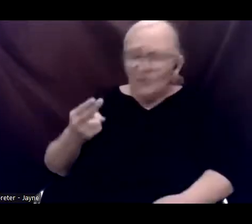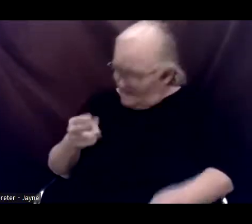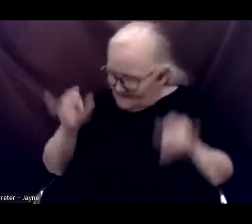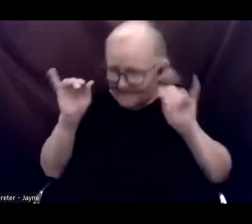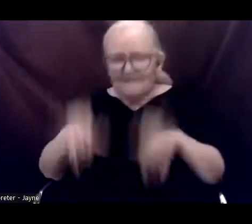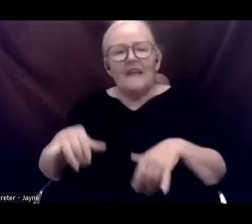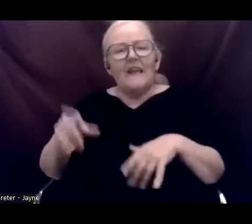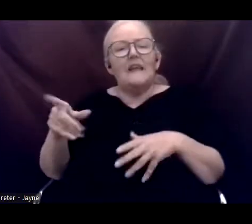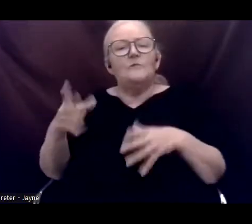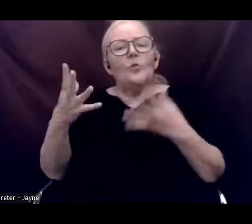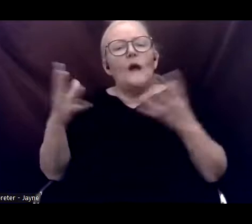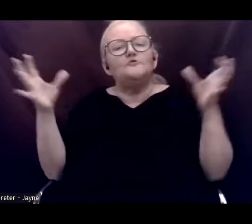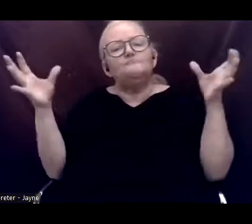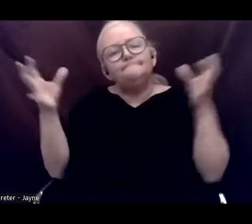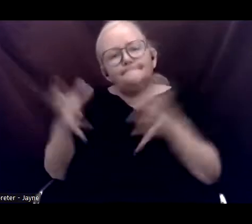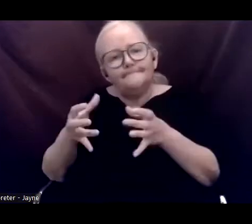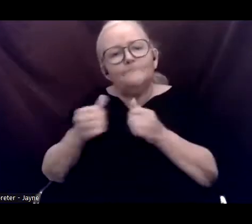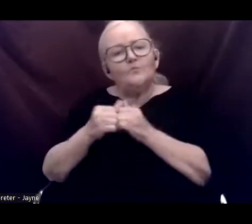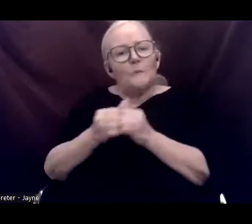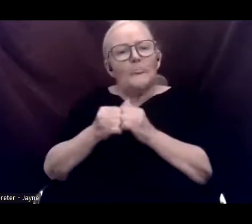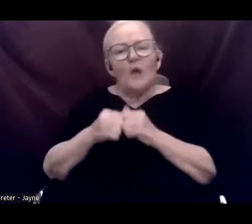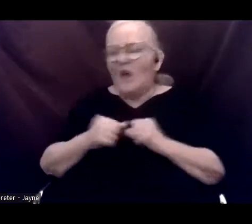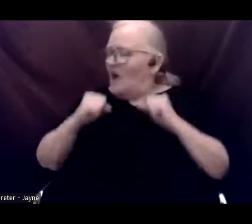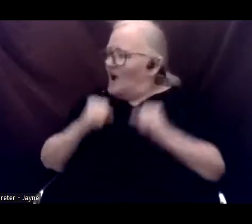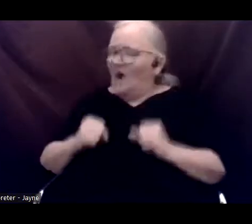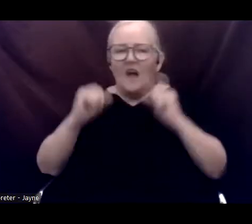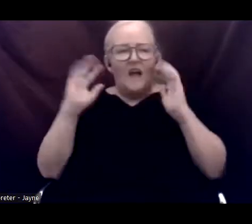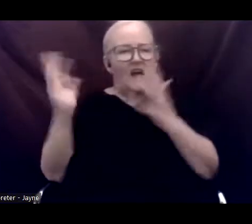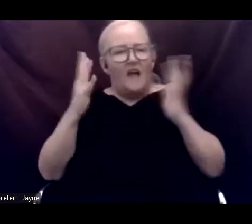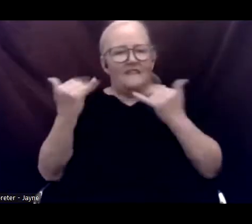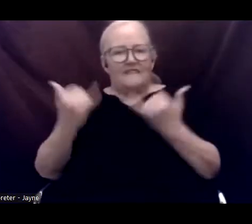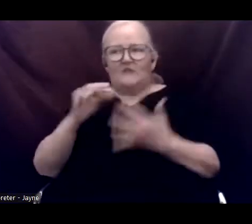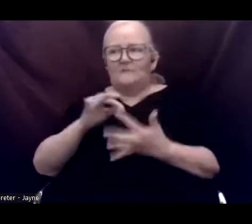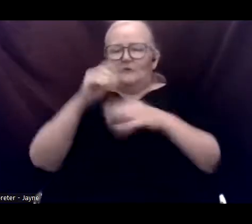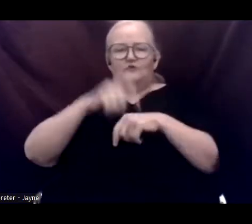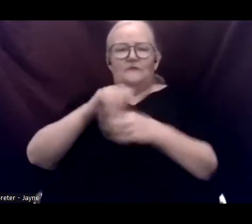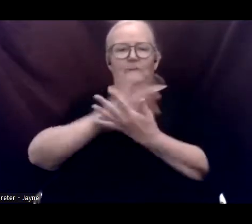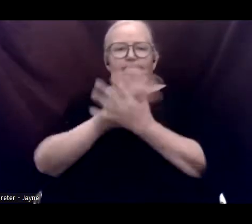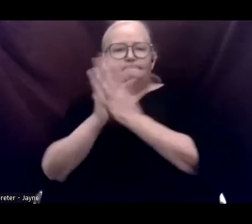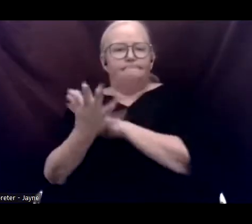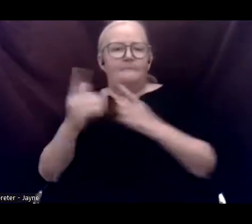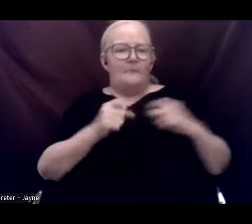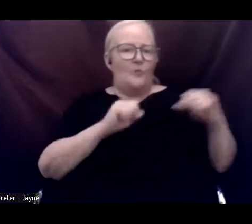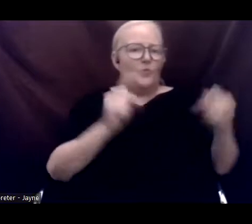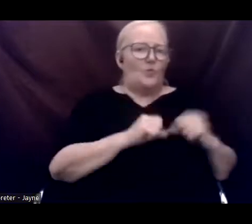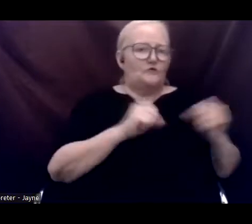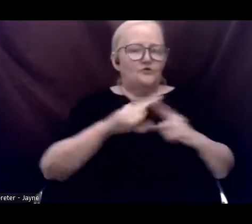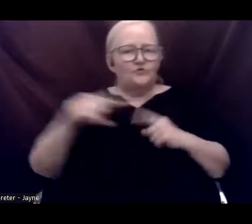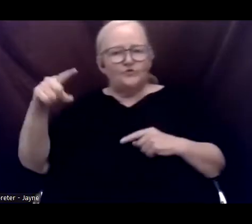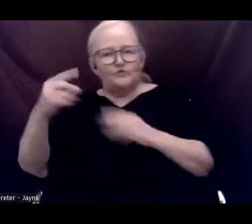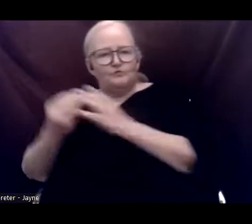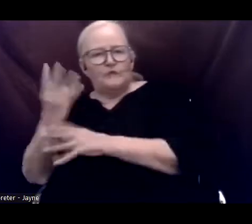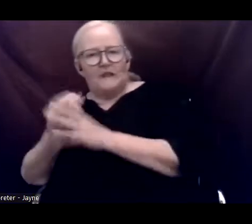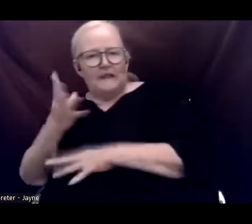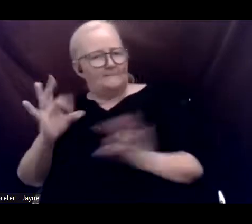have a time together to be able to celebrate that this is a special time and changing of the year. Thanks, guys, for listening. We are all